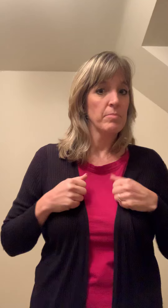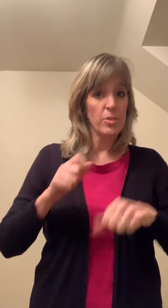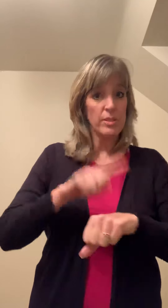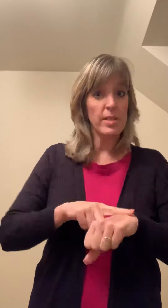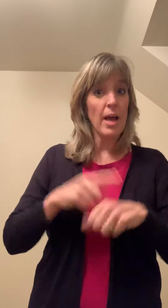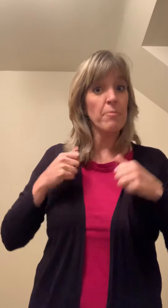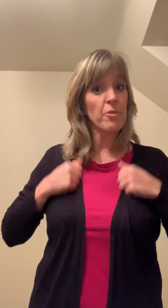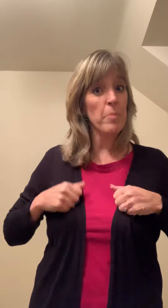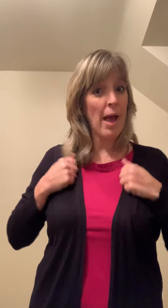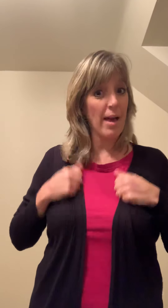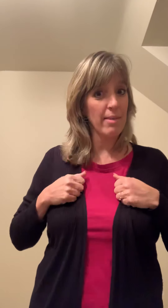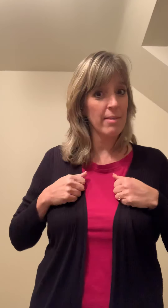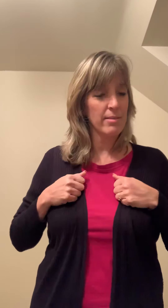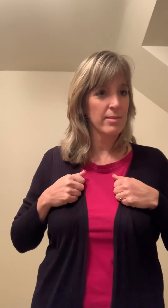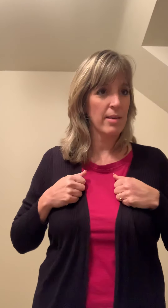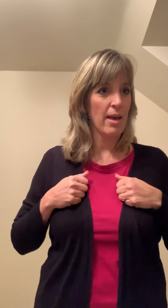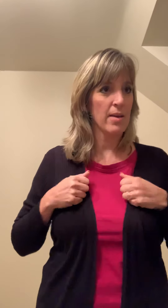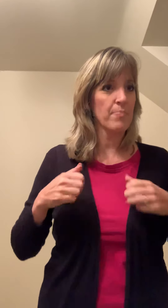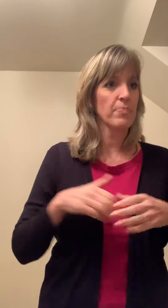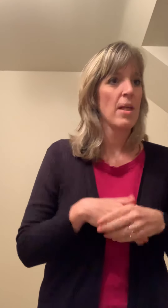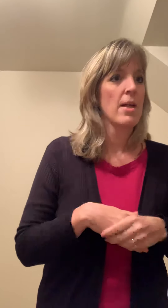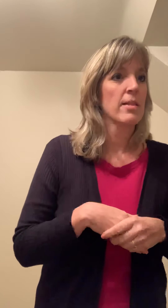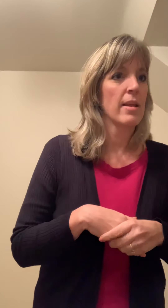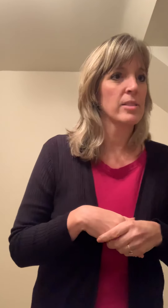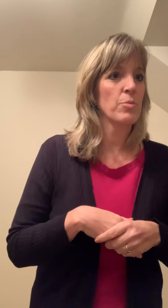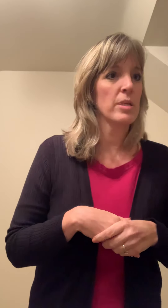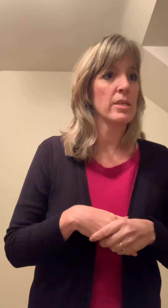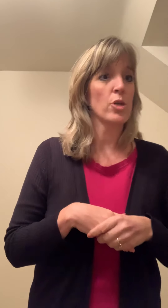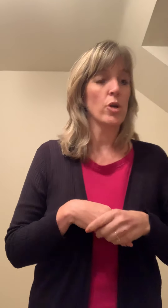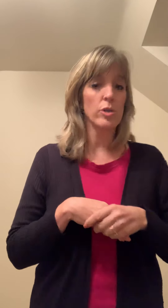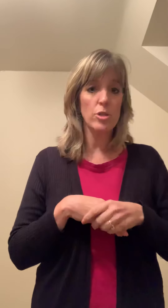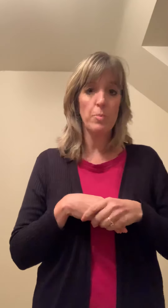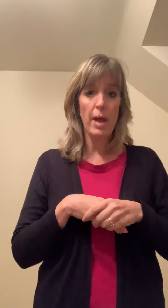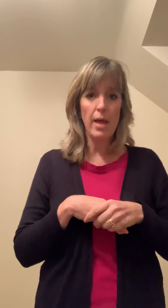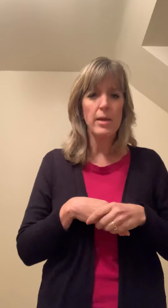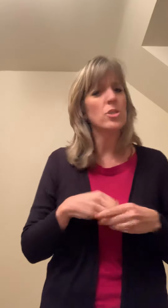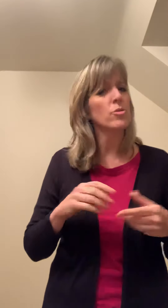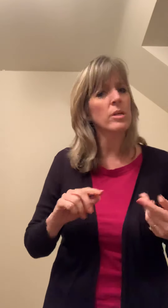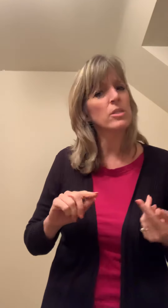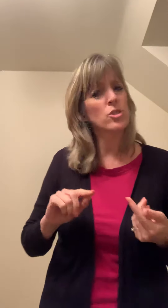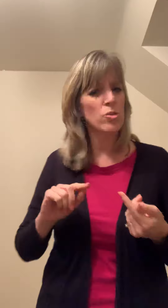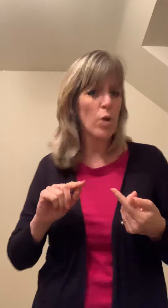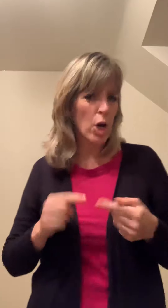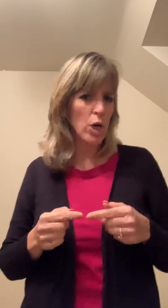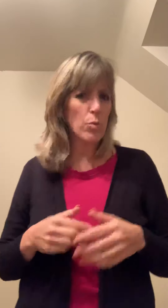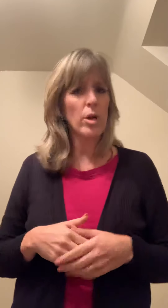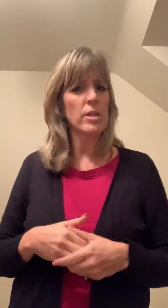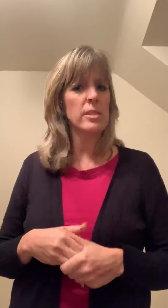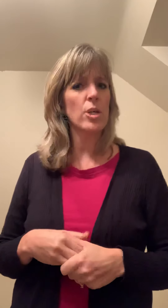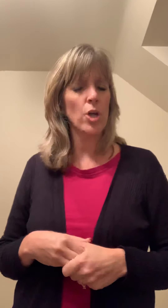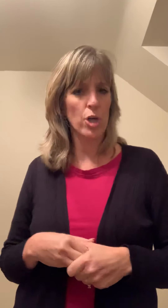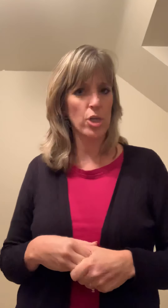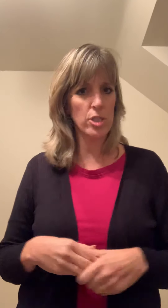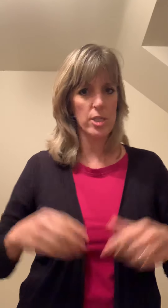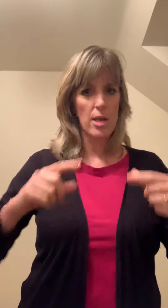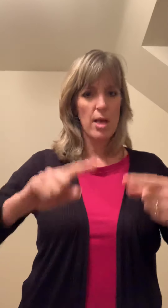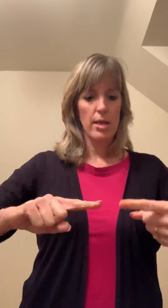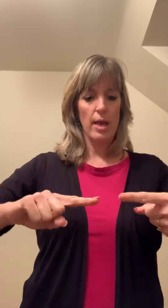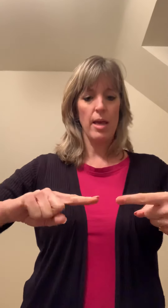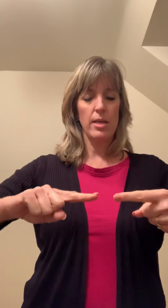it's time for bath, okay? The next one is hurt or pain. Do you hurt? Where does it hurt? Okay, you